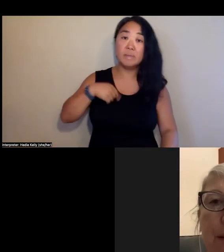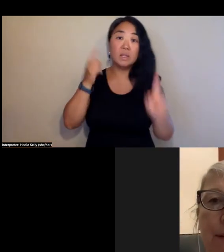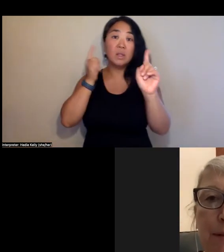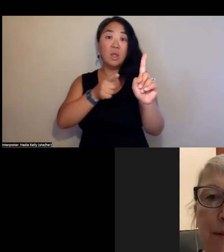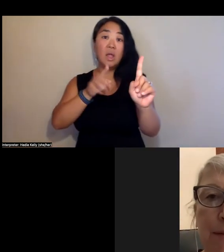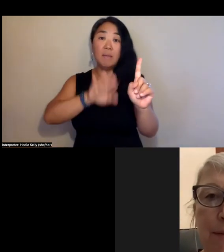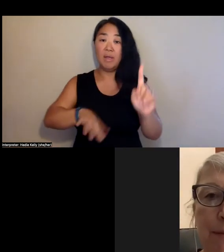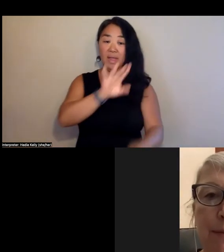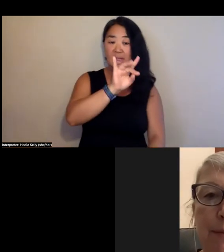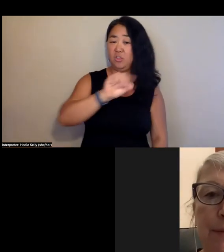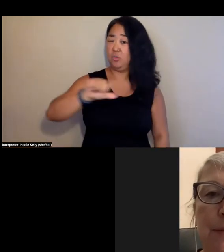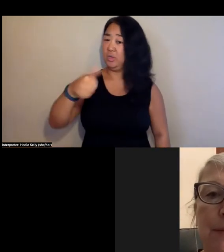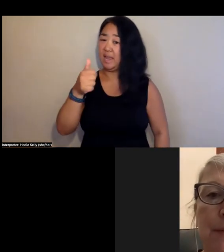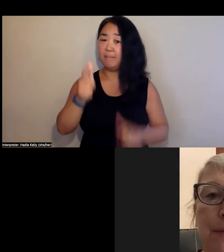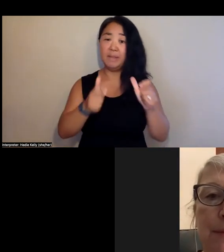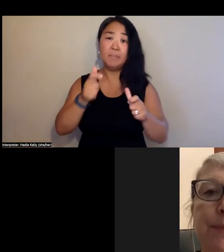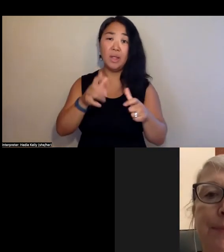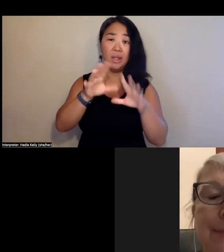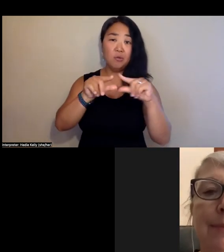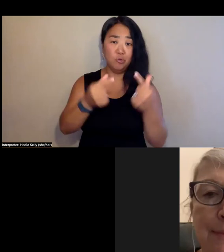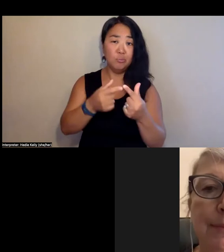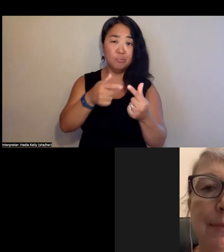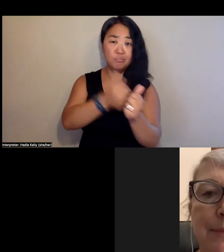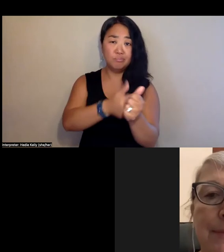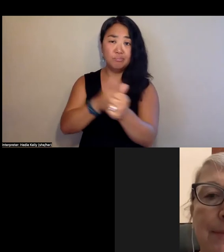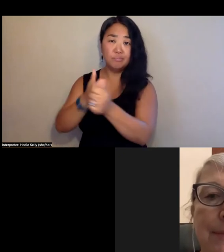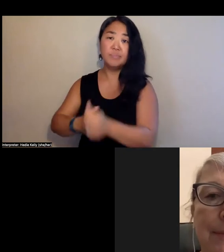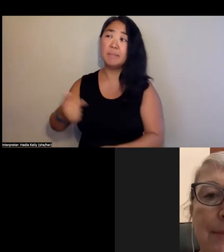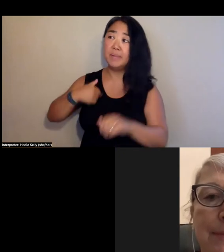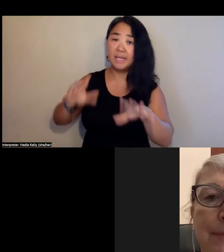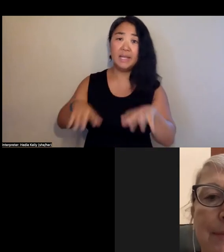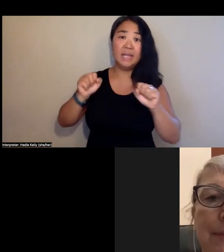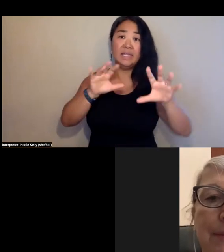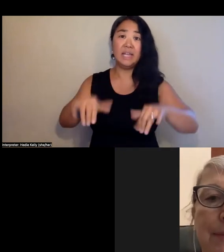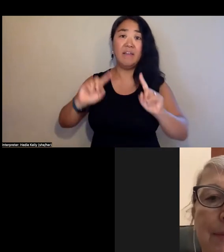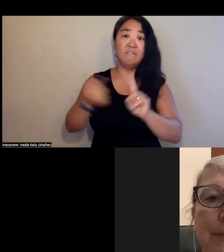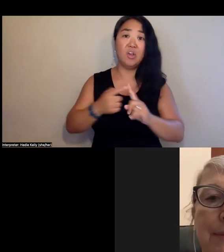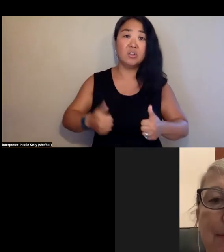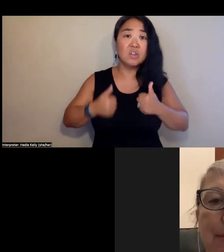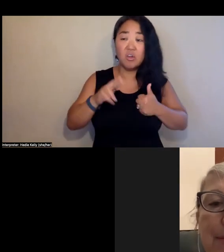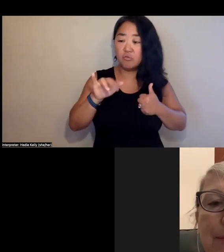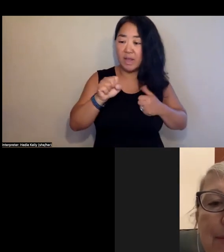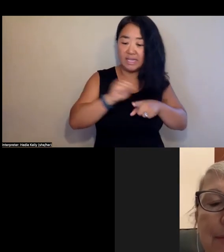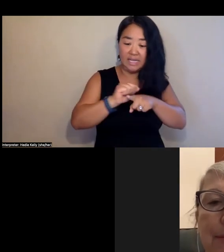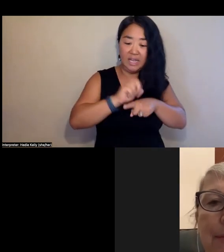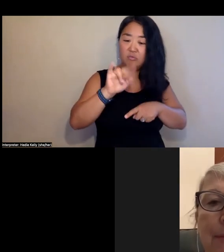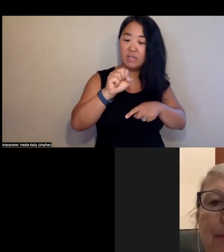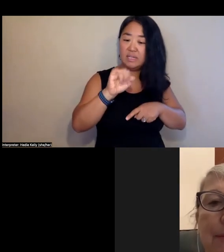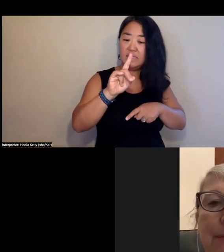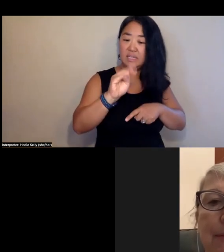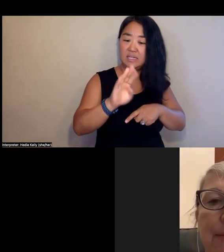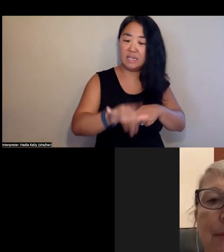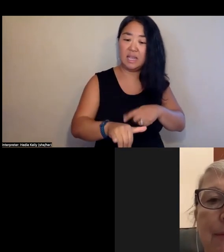8 to 10 in these groups. I have done it. The first residency was with 4. The largest group I have done has been around